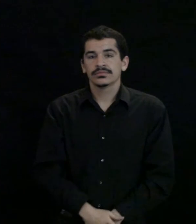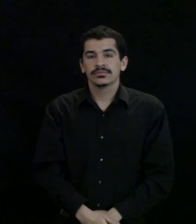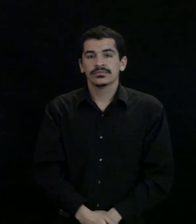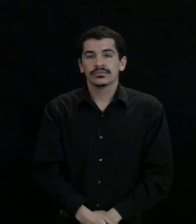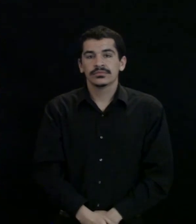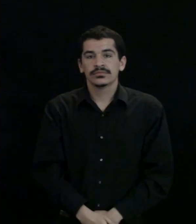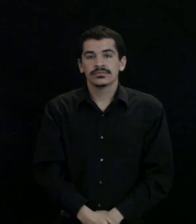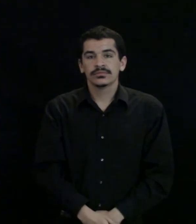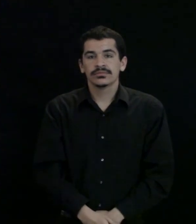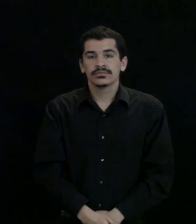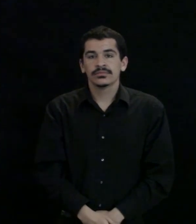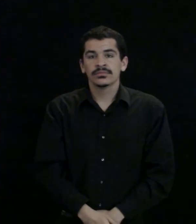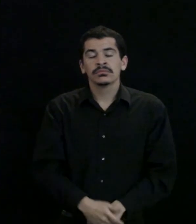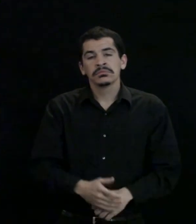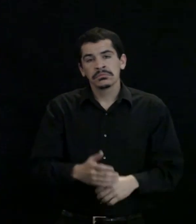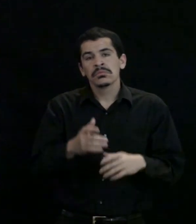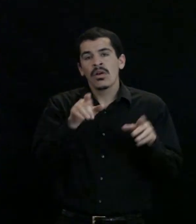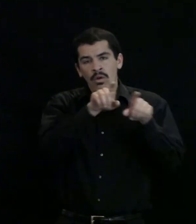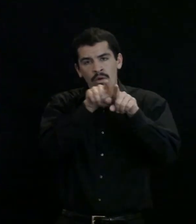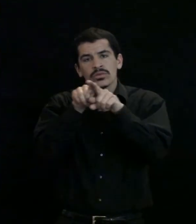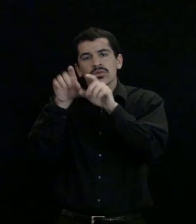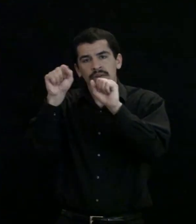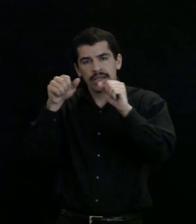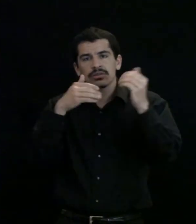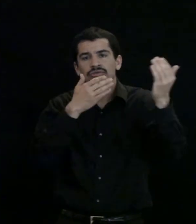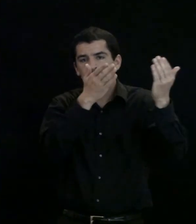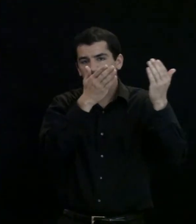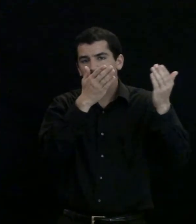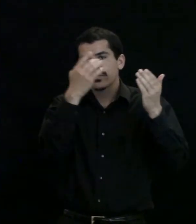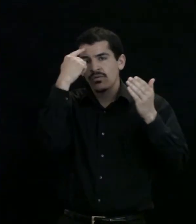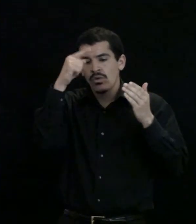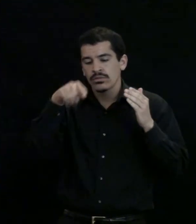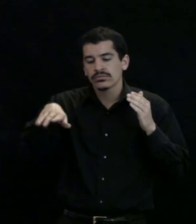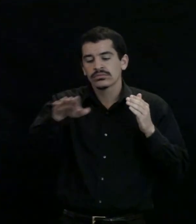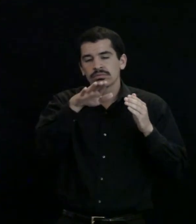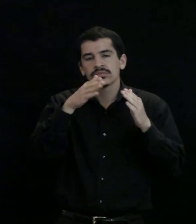They can also serve the general public.